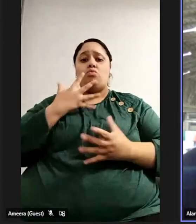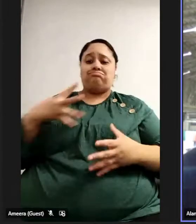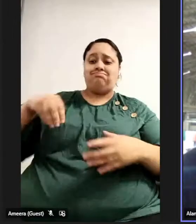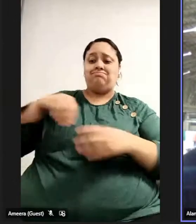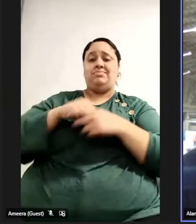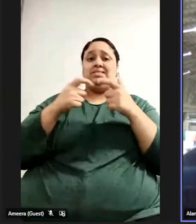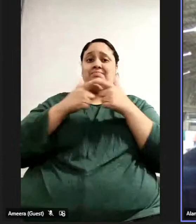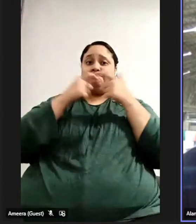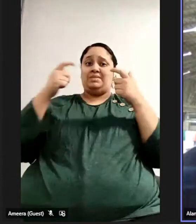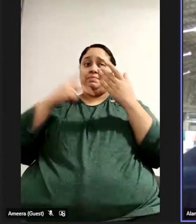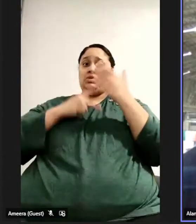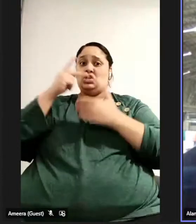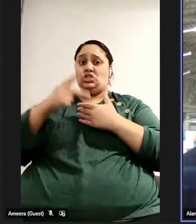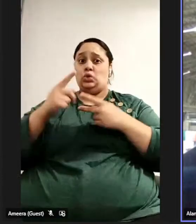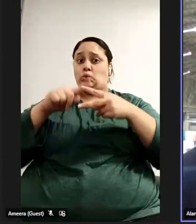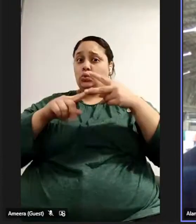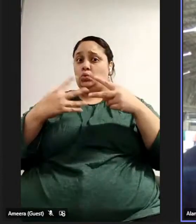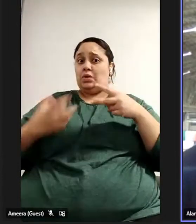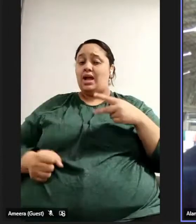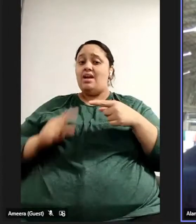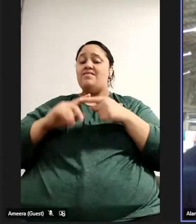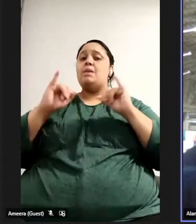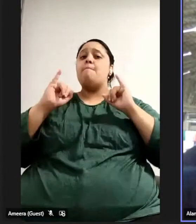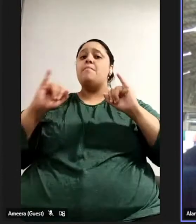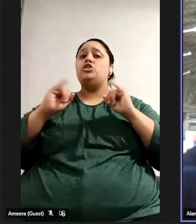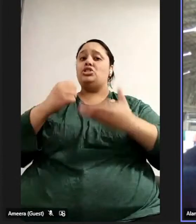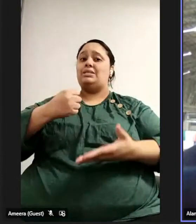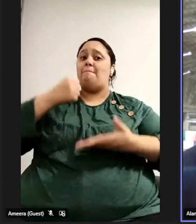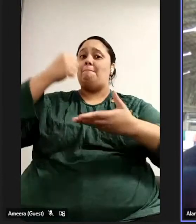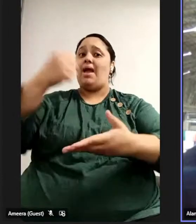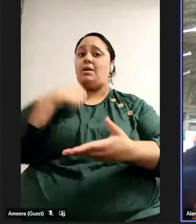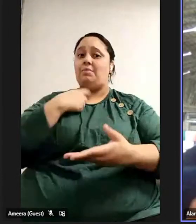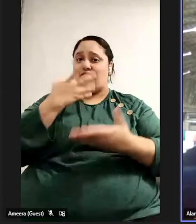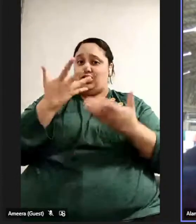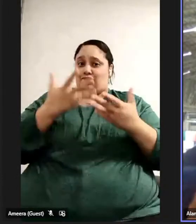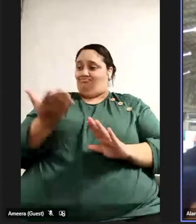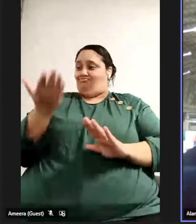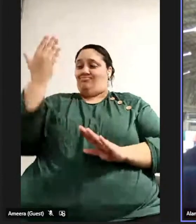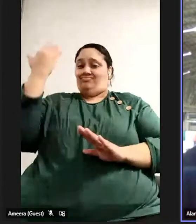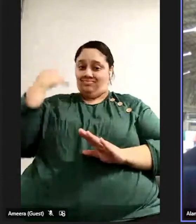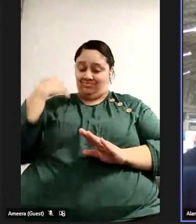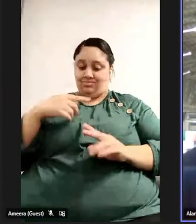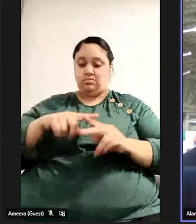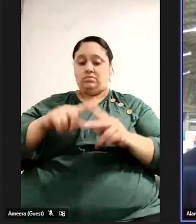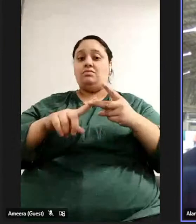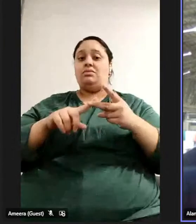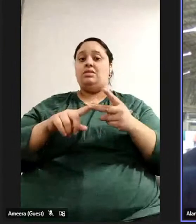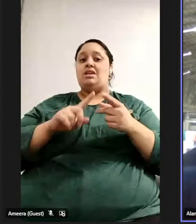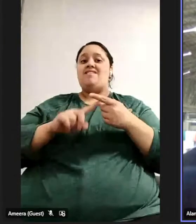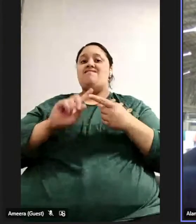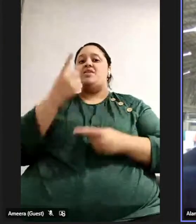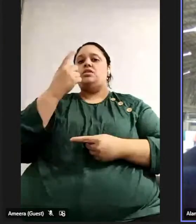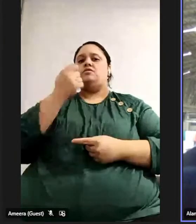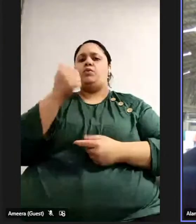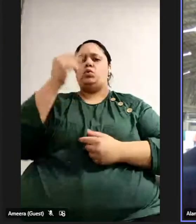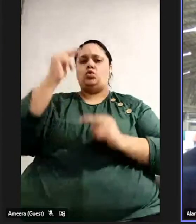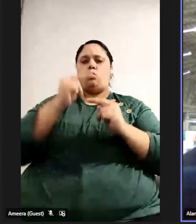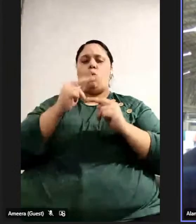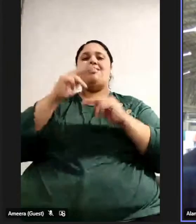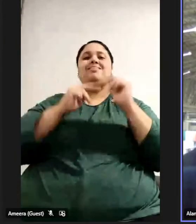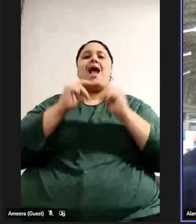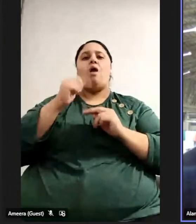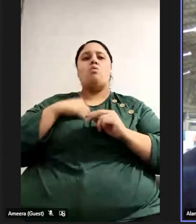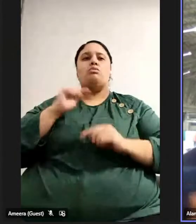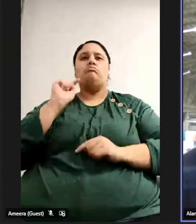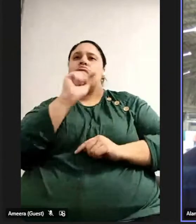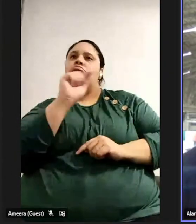the emergency packs, which I've spoken about before, and the first few small towns that we're going to try and get load shedding